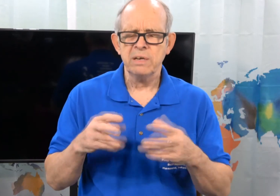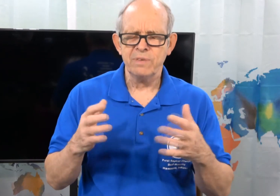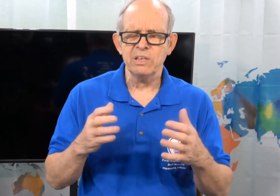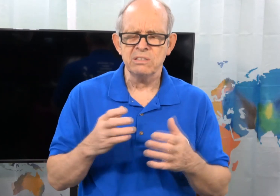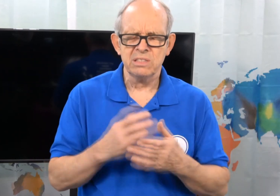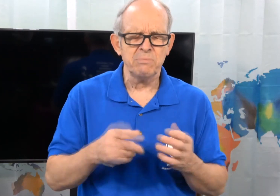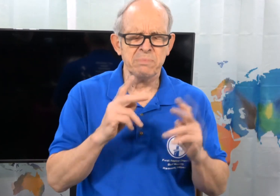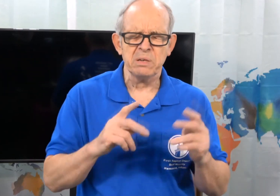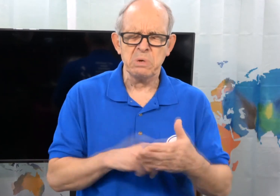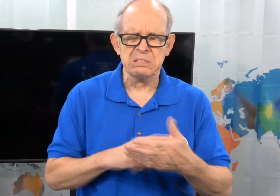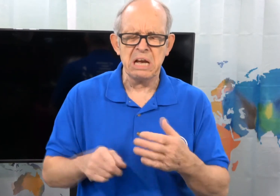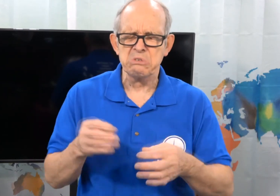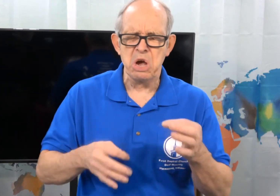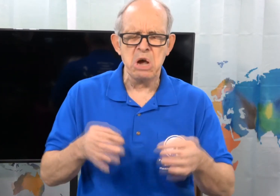Hey, some people would thank God,